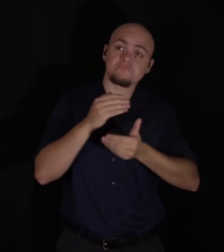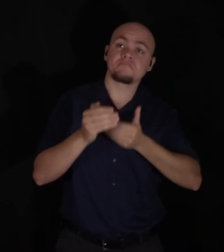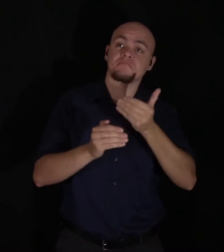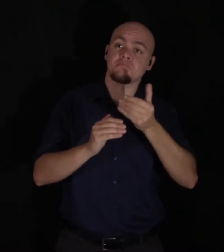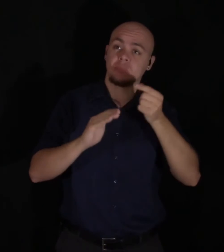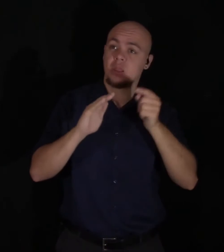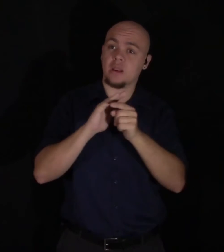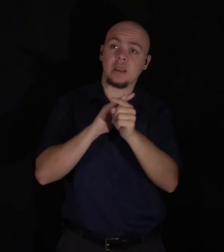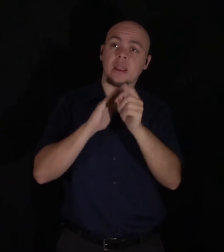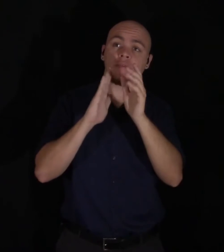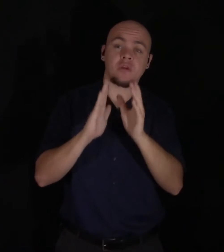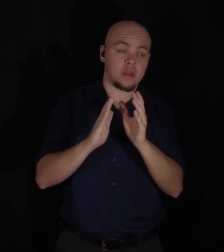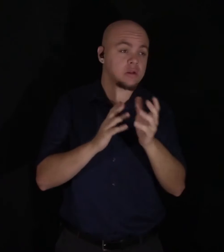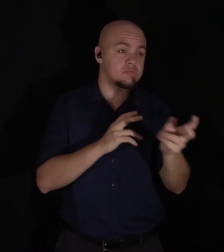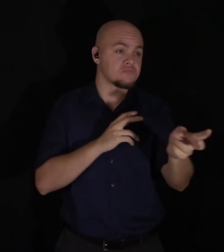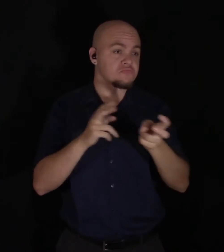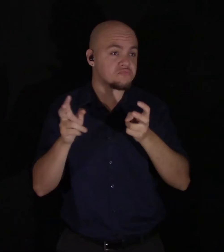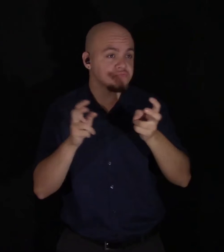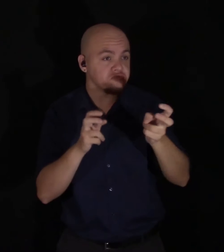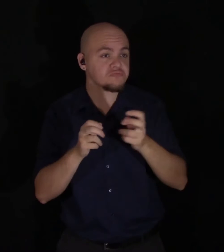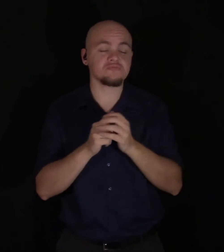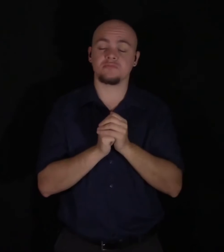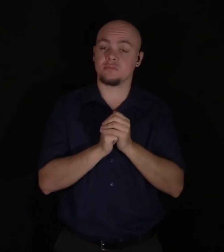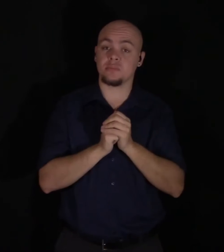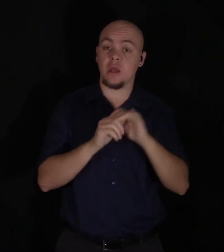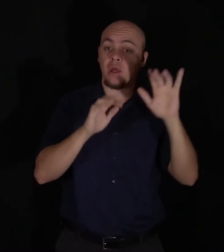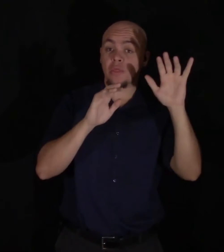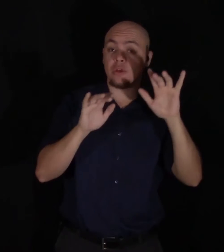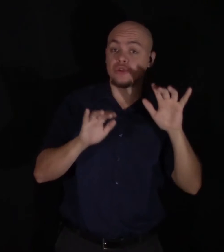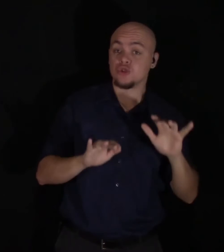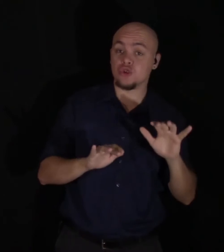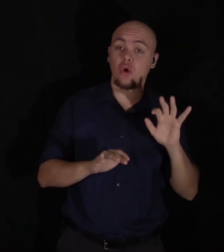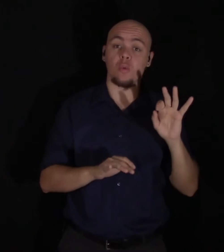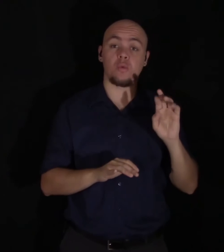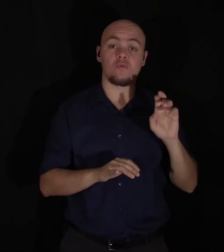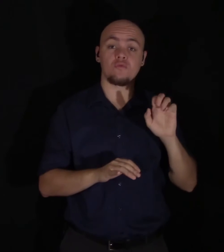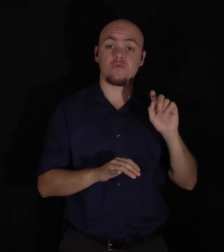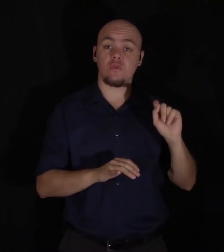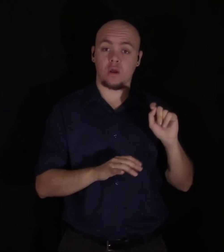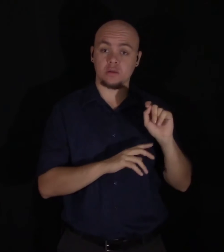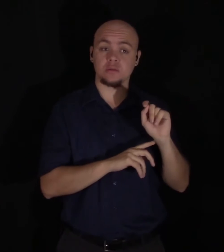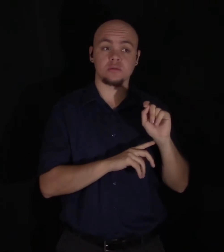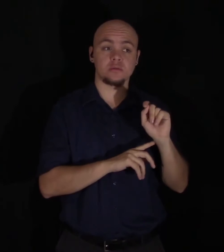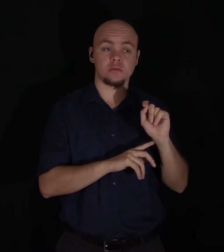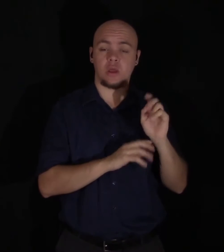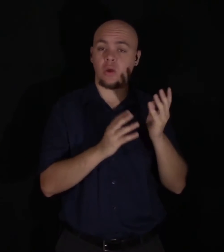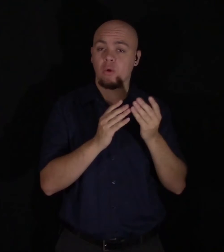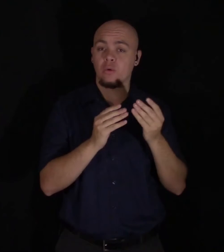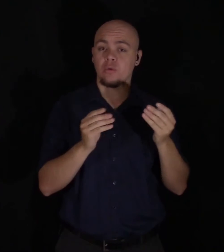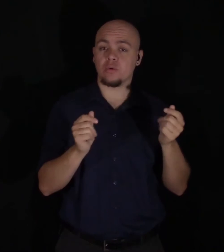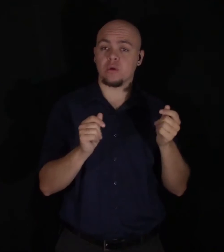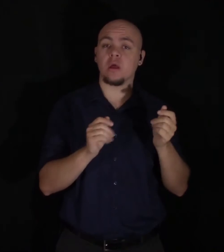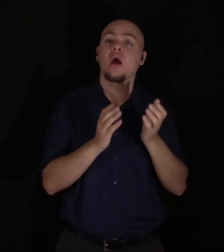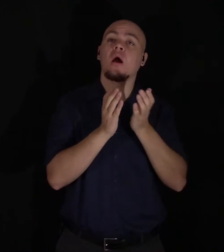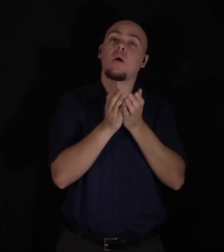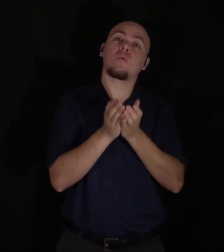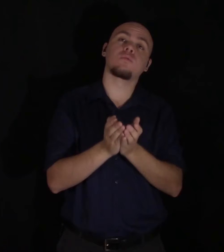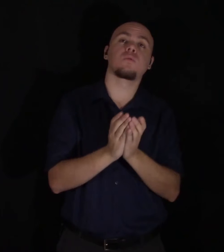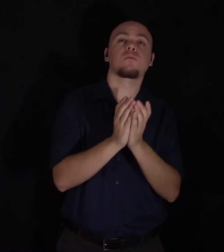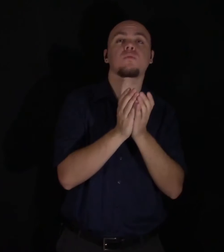navigators. There snow and frost are banished, and sailing over a calm sea, we